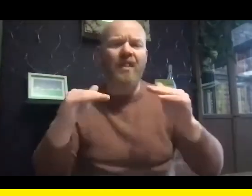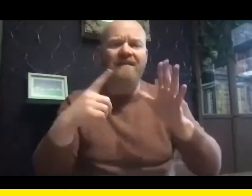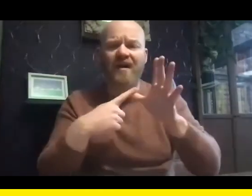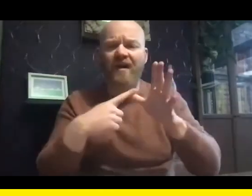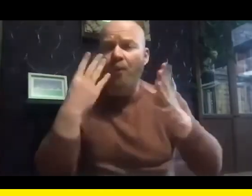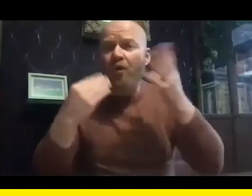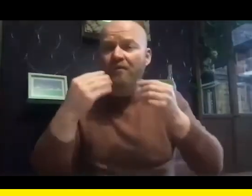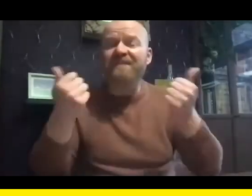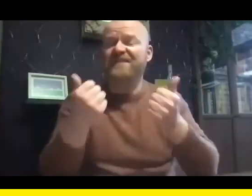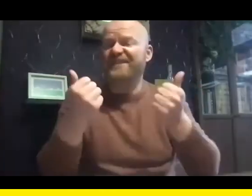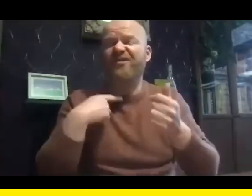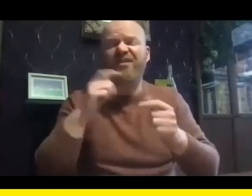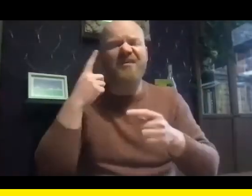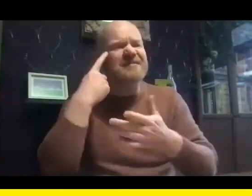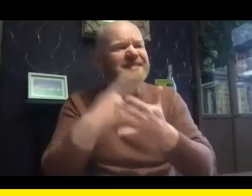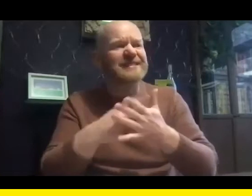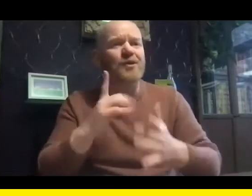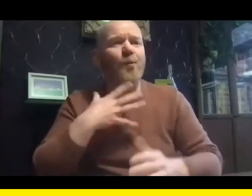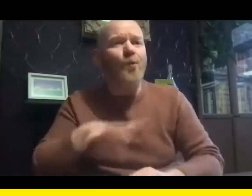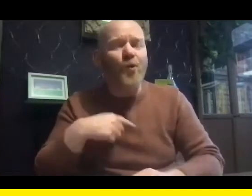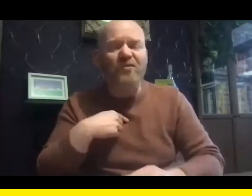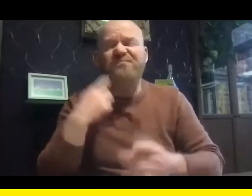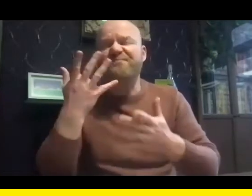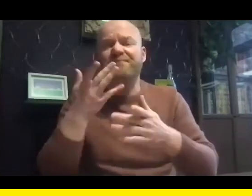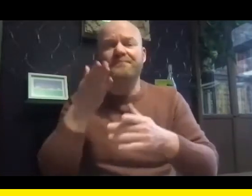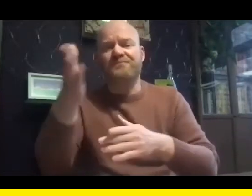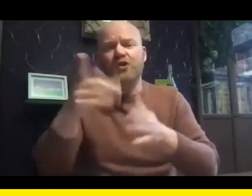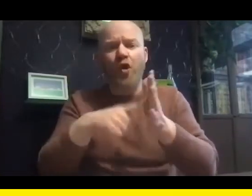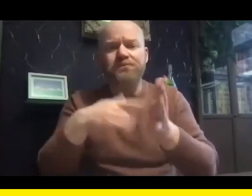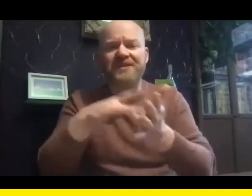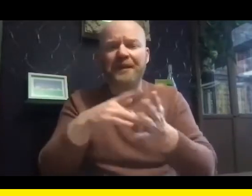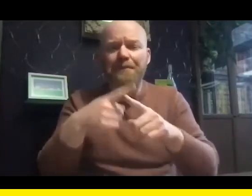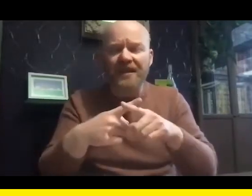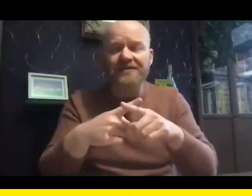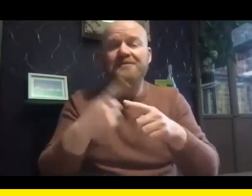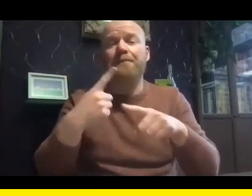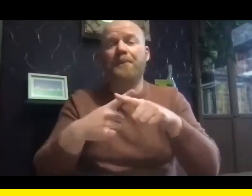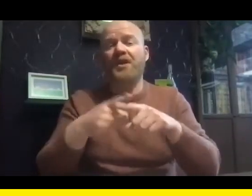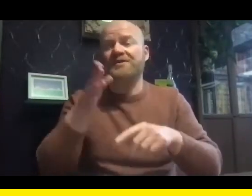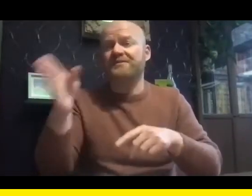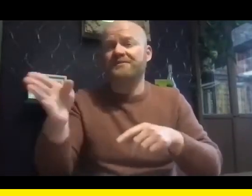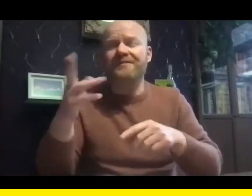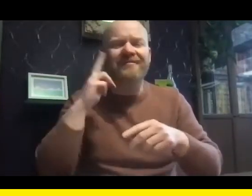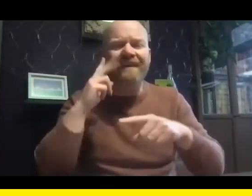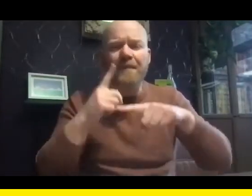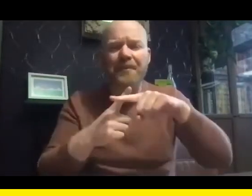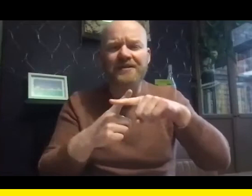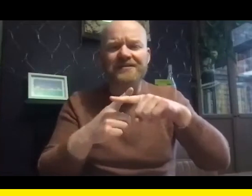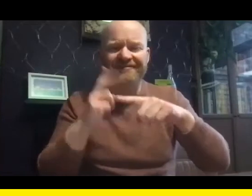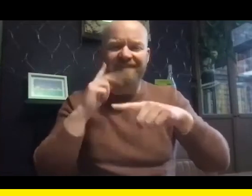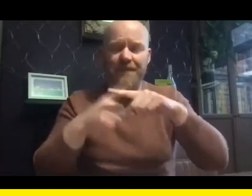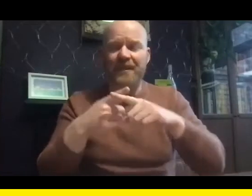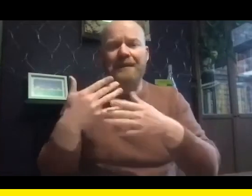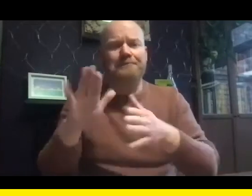I went to college, got some A levels, and then I wanted to make a decision on what I wanted to do. I went to the Job